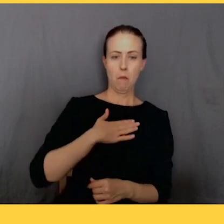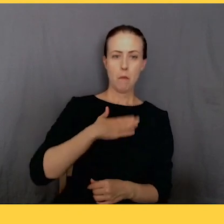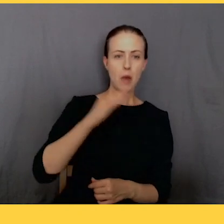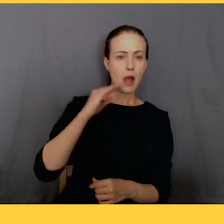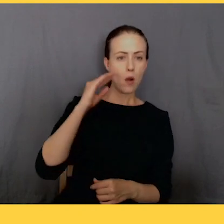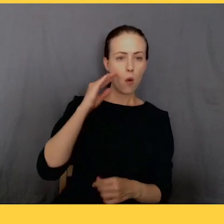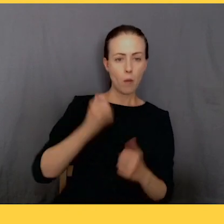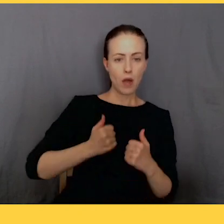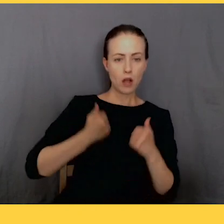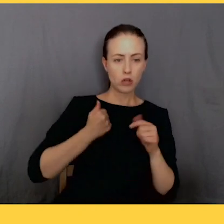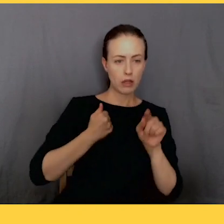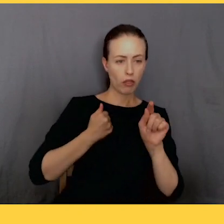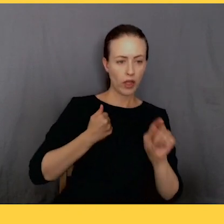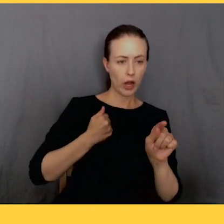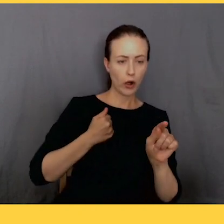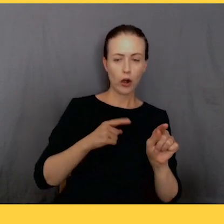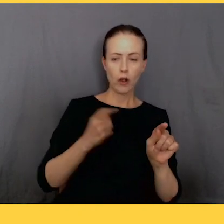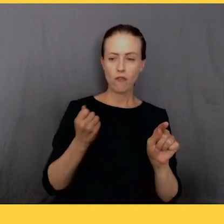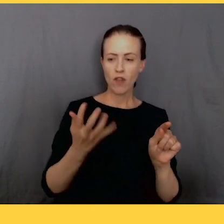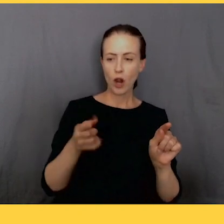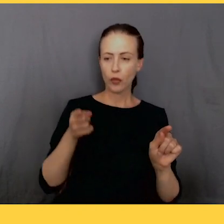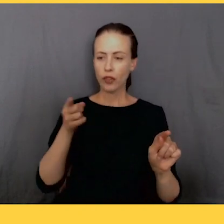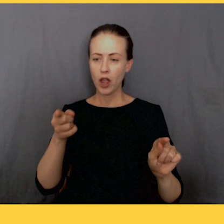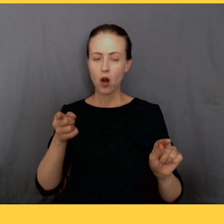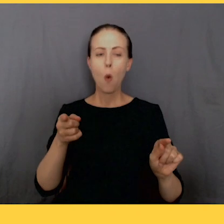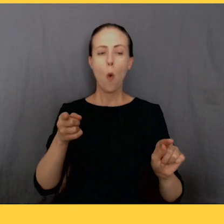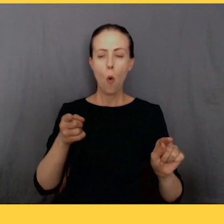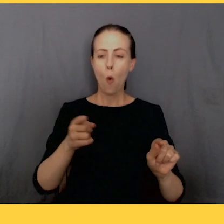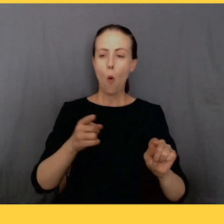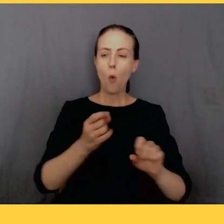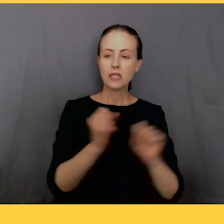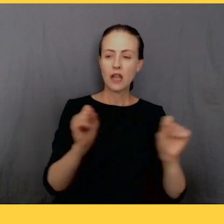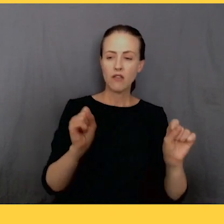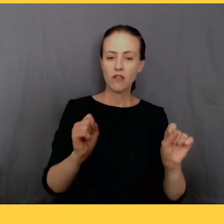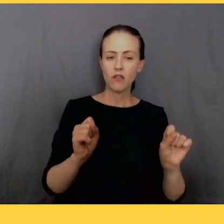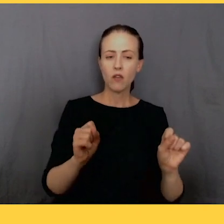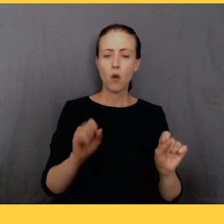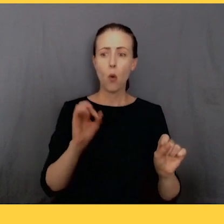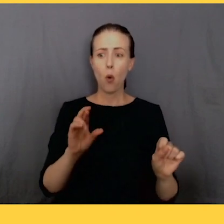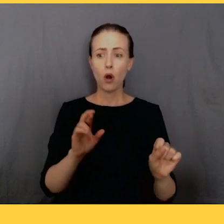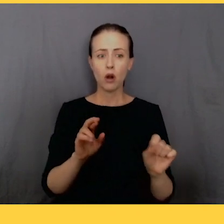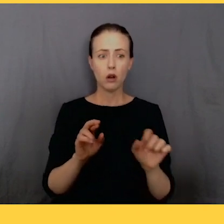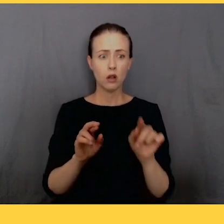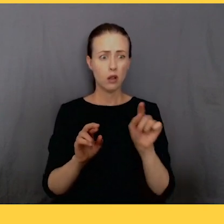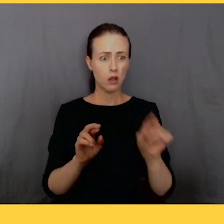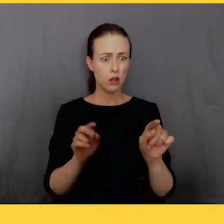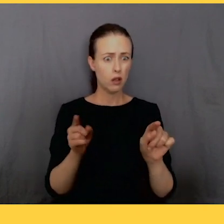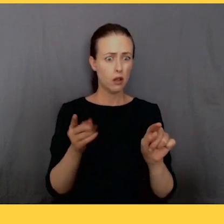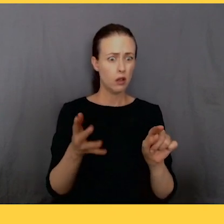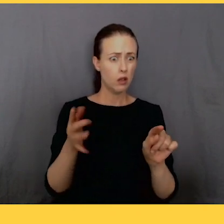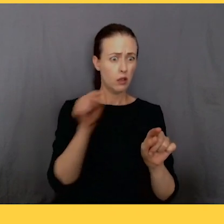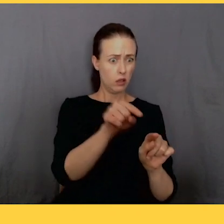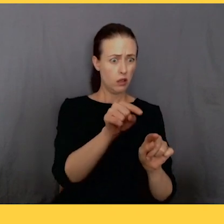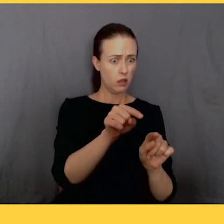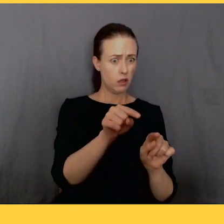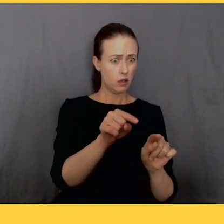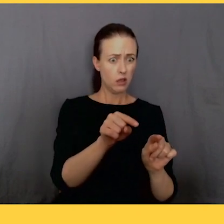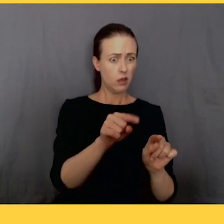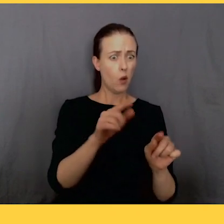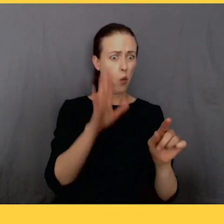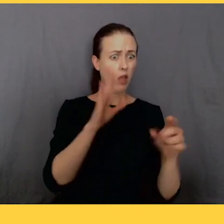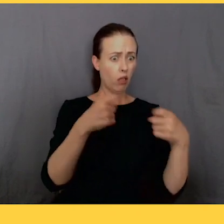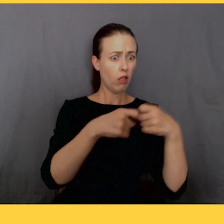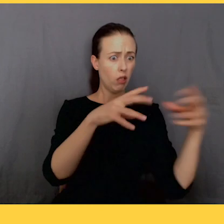area. Is my home in a period of concern with regard to PSPS, and I need to